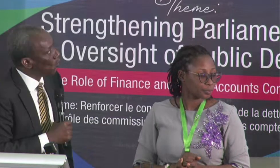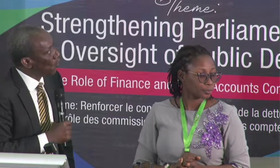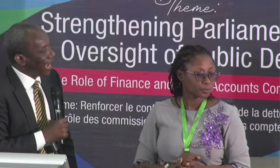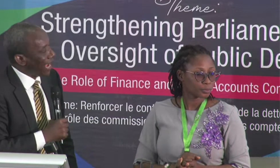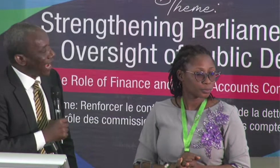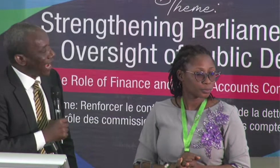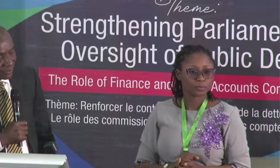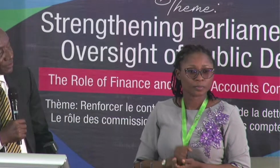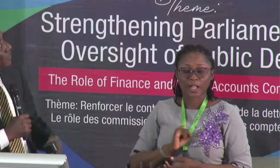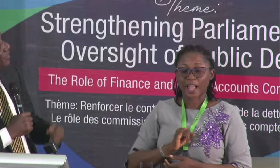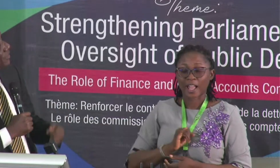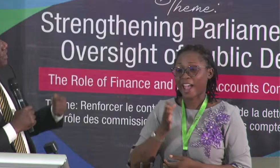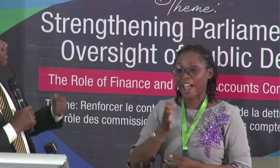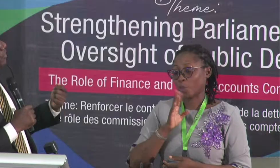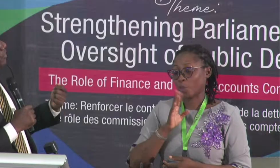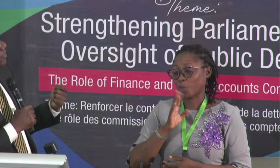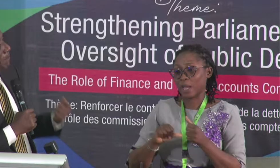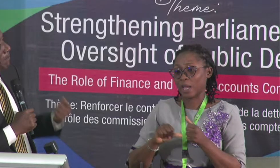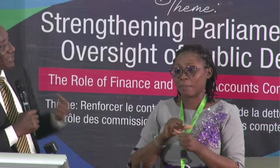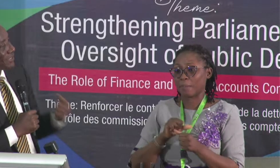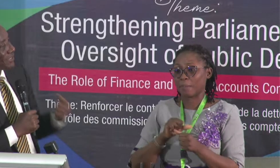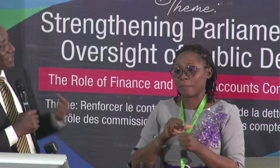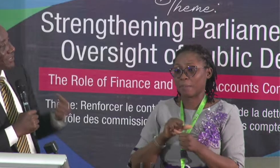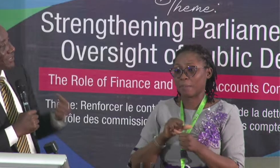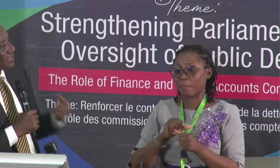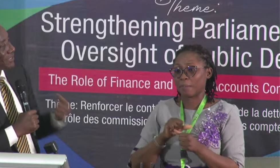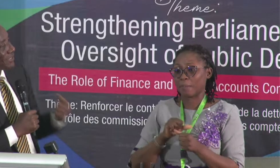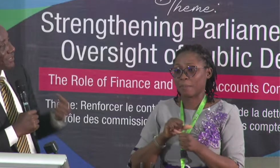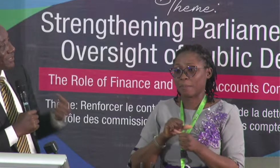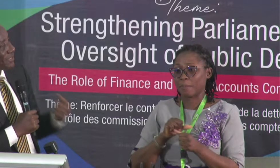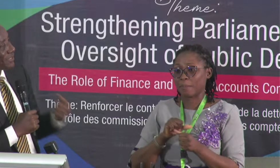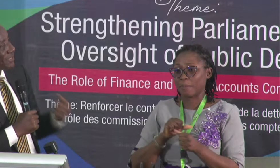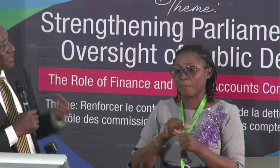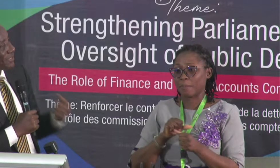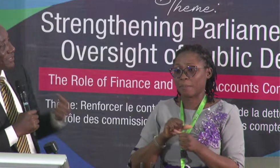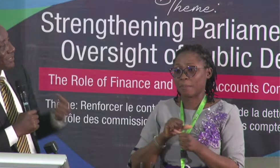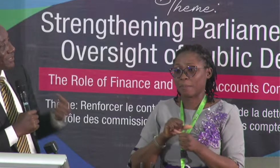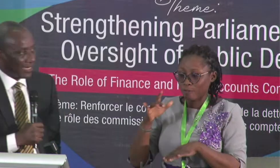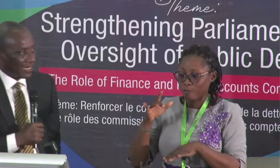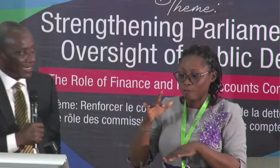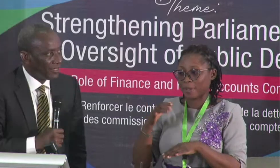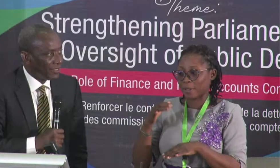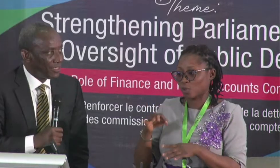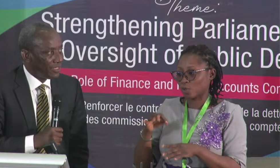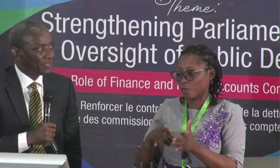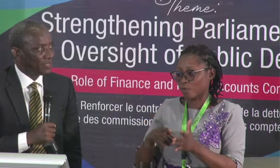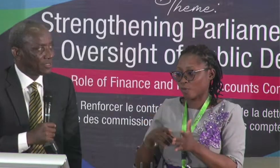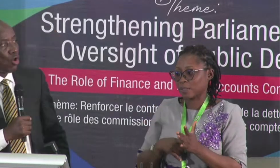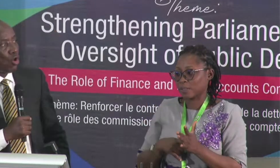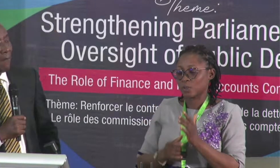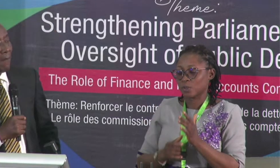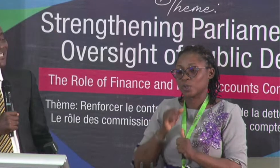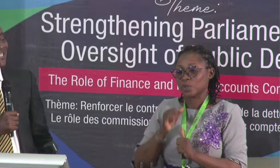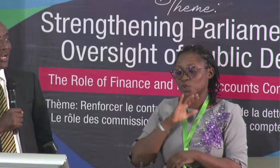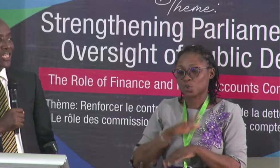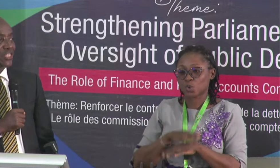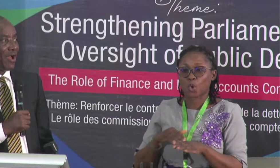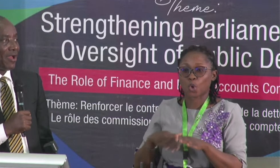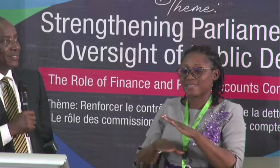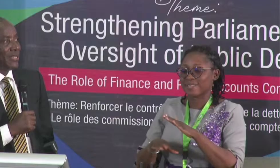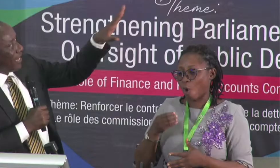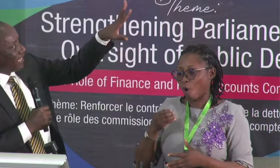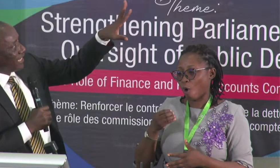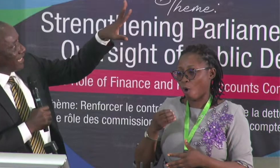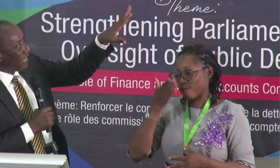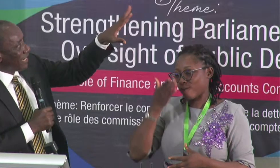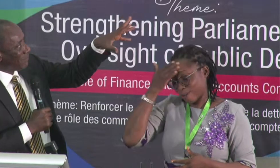Now, I talk about, the most important determinant of the impact of debt is what we call basic transfer.